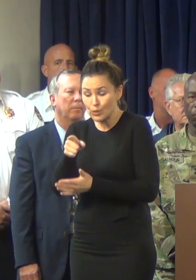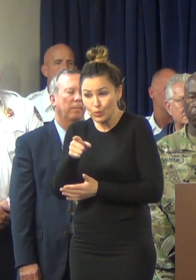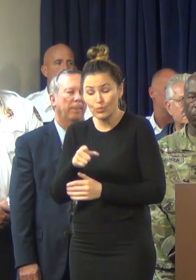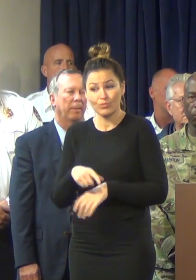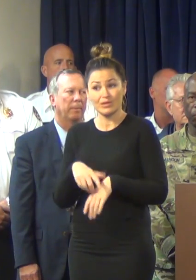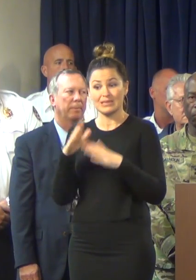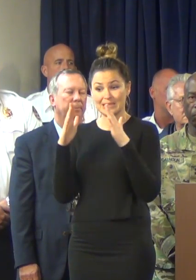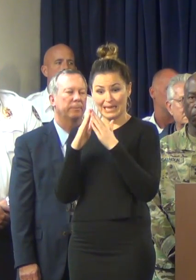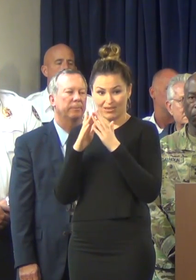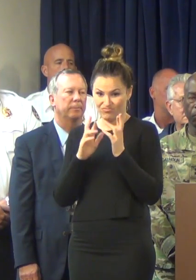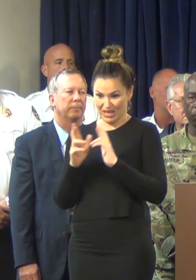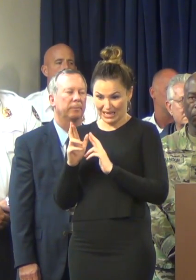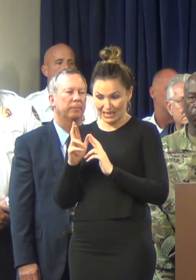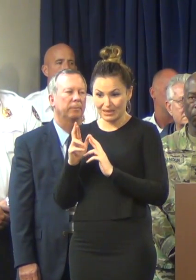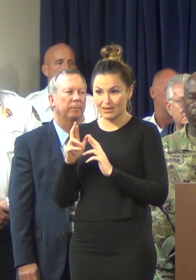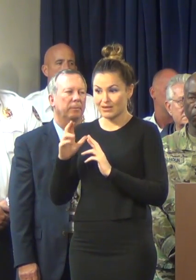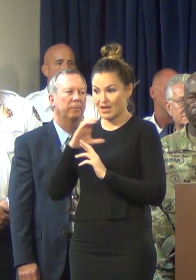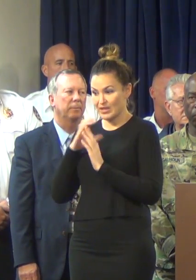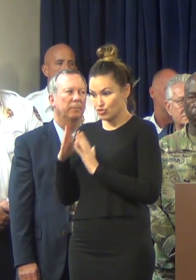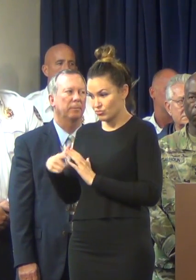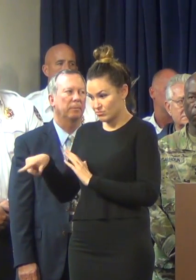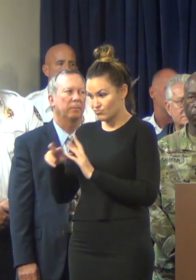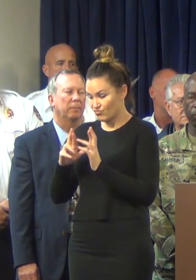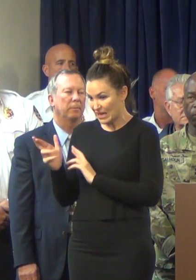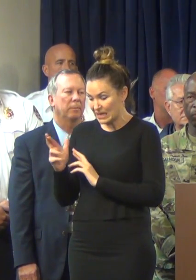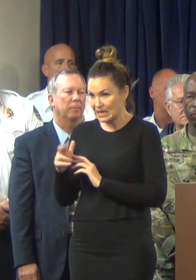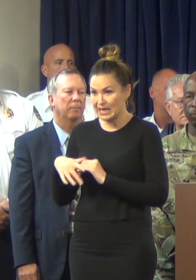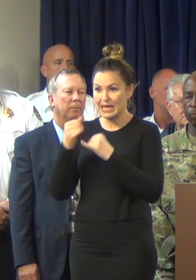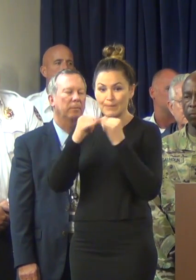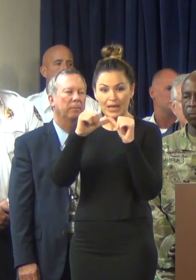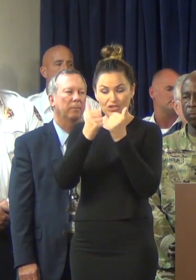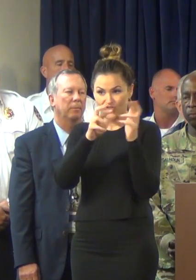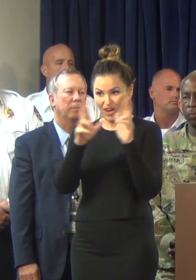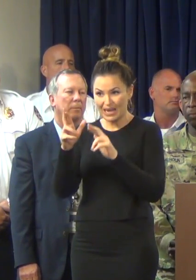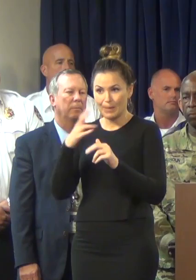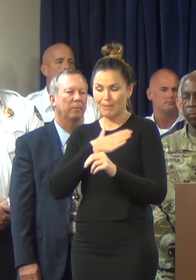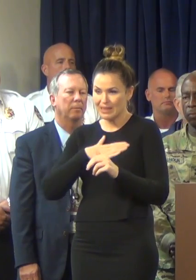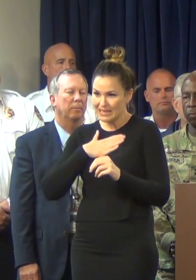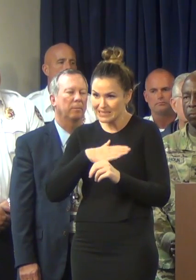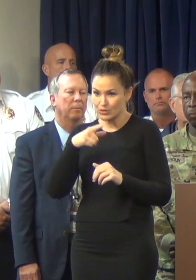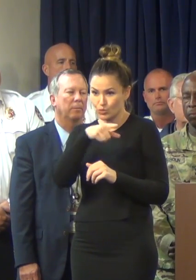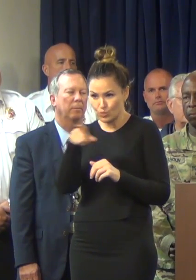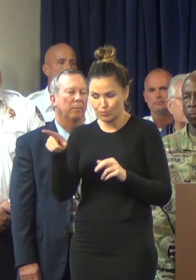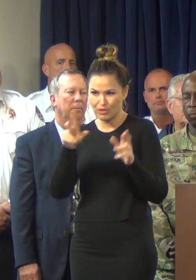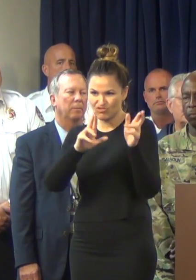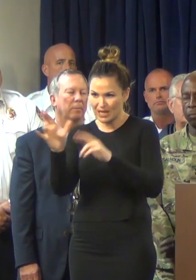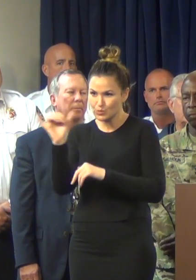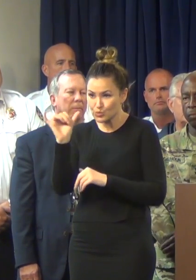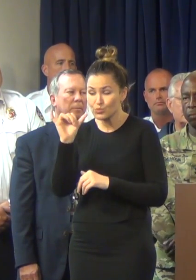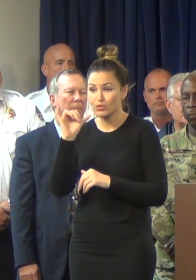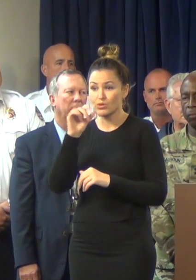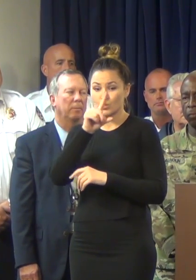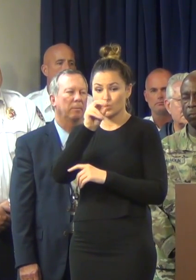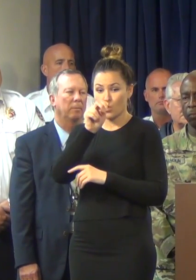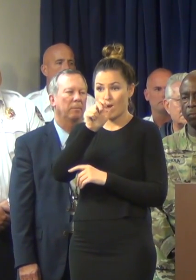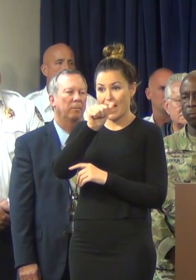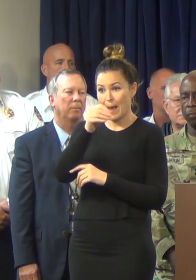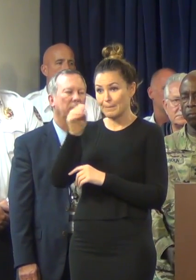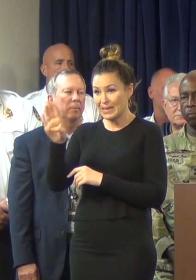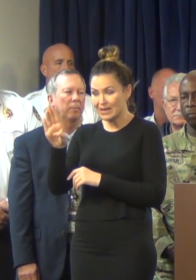ready. Your public safety officials are ready. Your independent agencies are ready. We need you as citizens to be ready. Zone A and